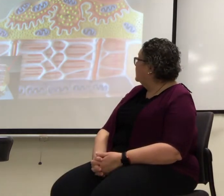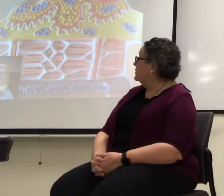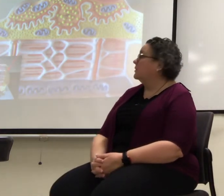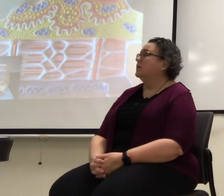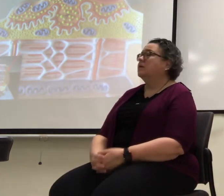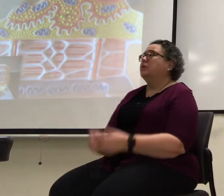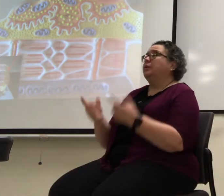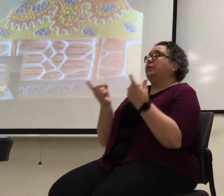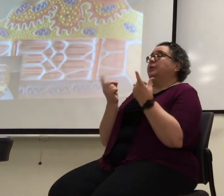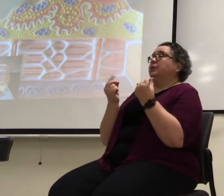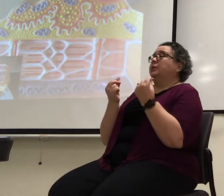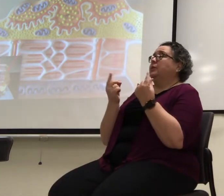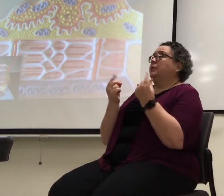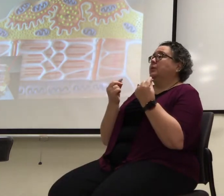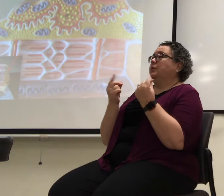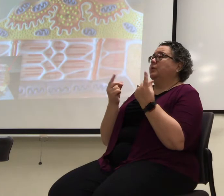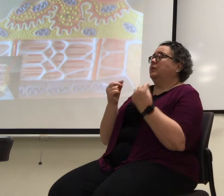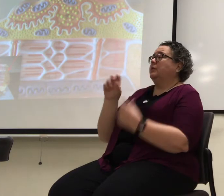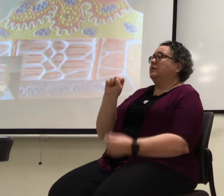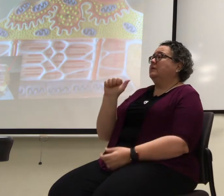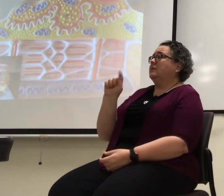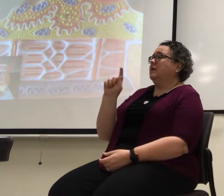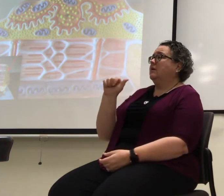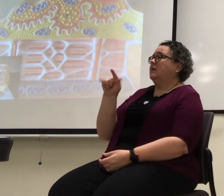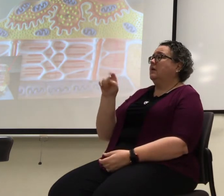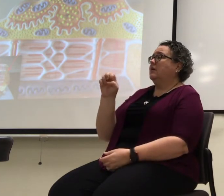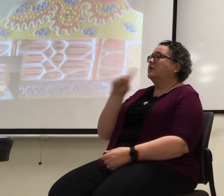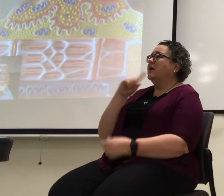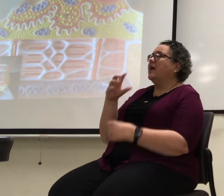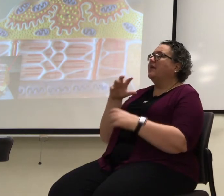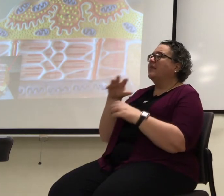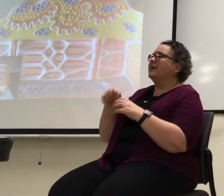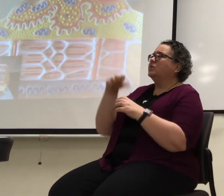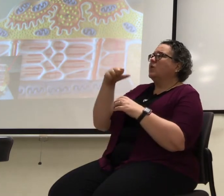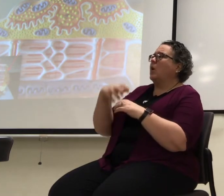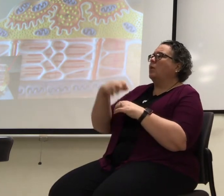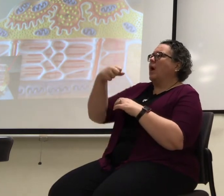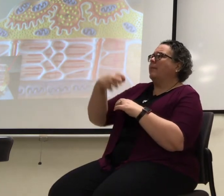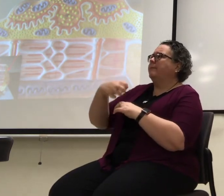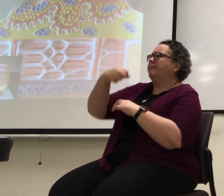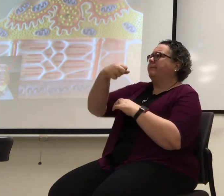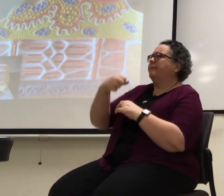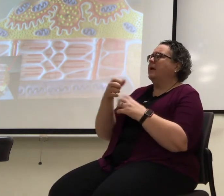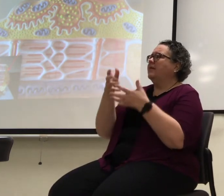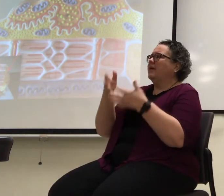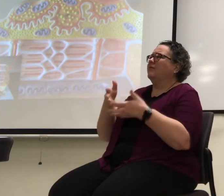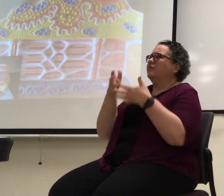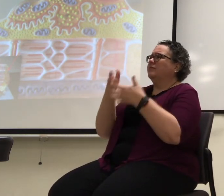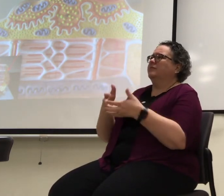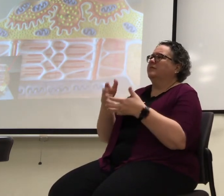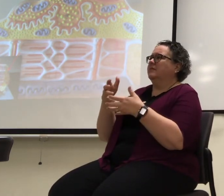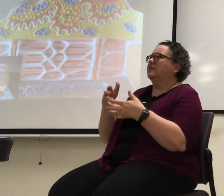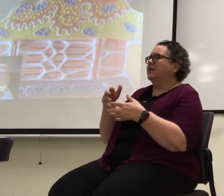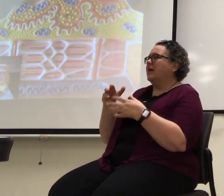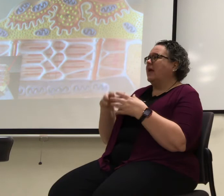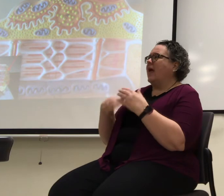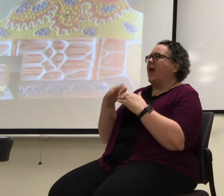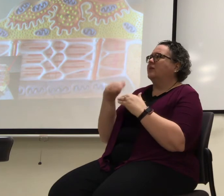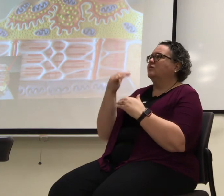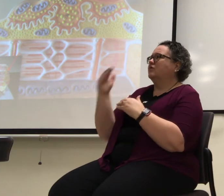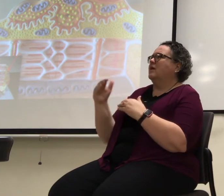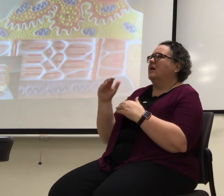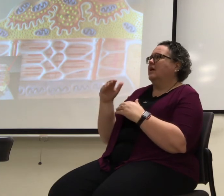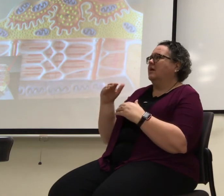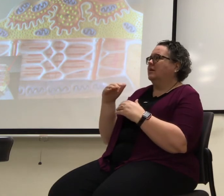Satellite cells, they help, they kind of soak up the excess neurotransmitter in these types of